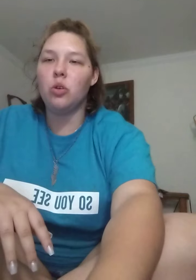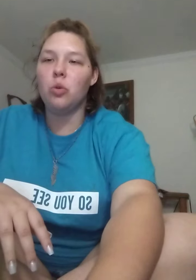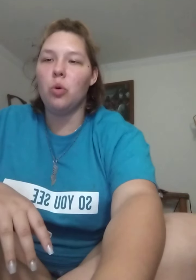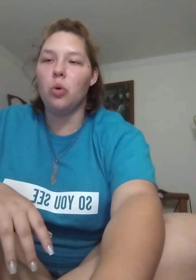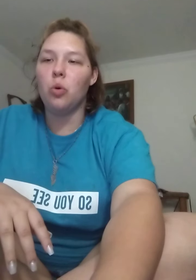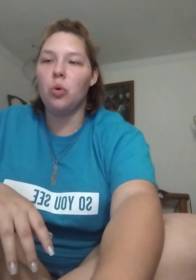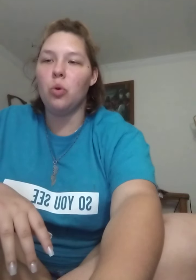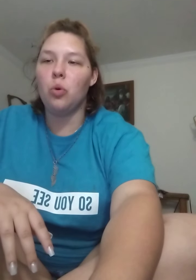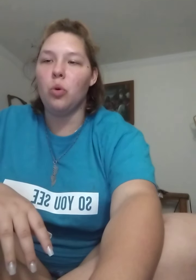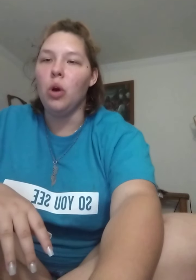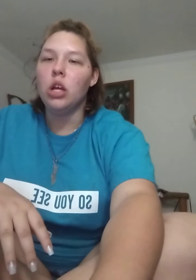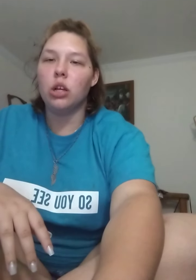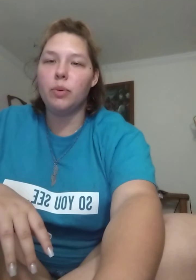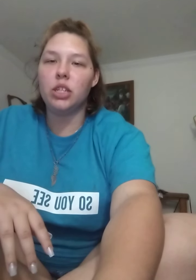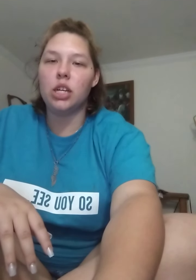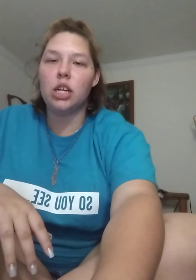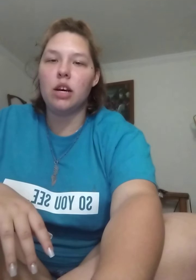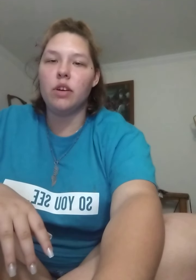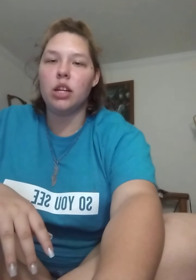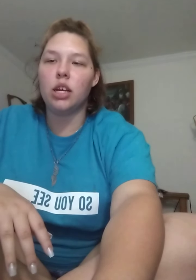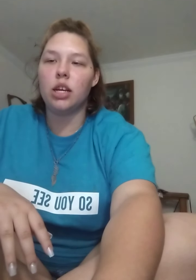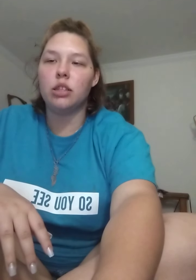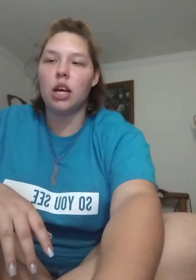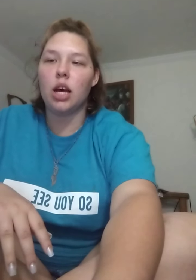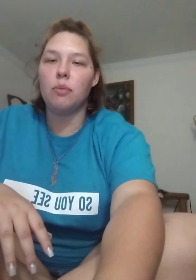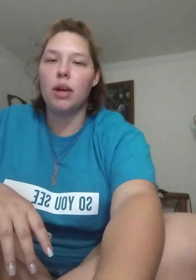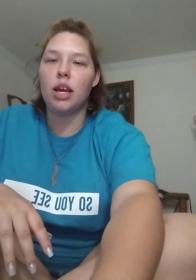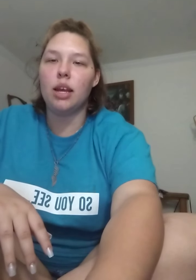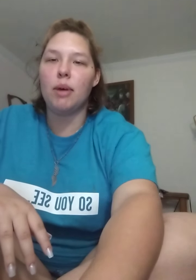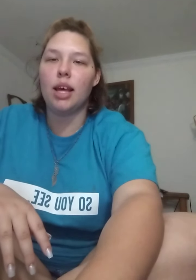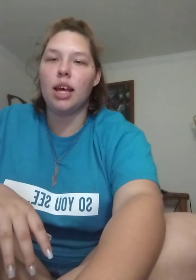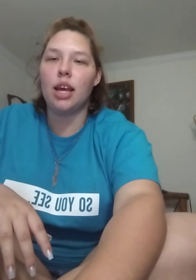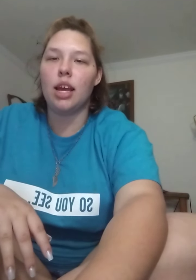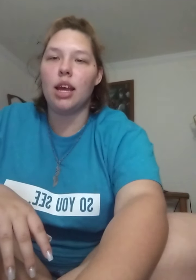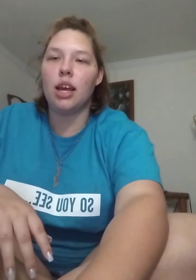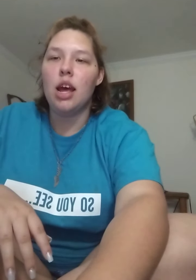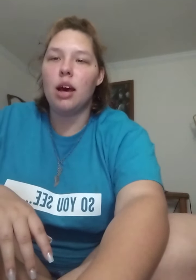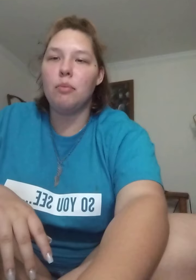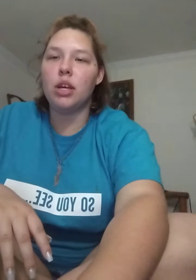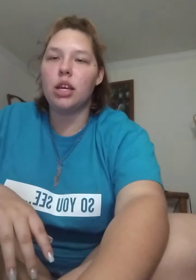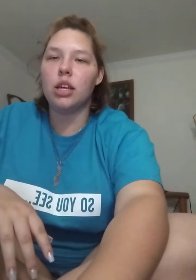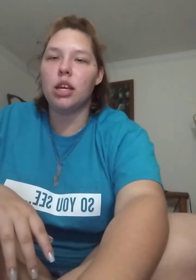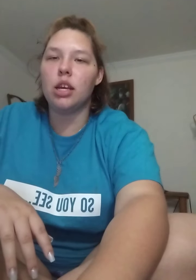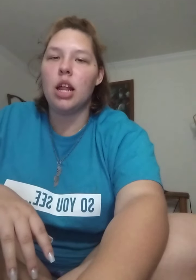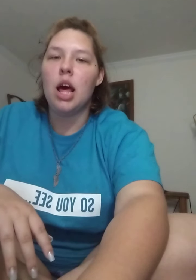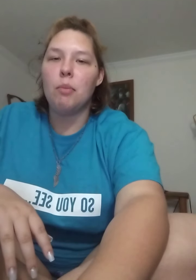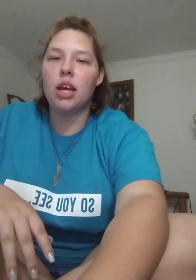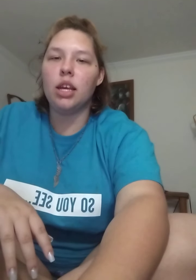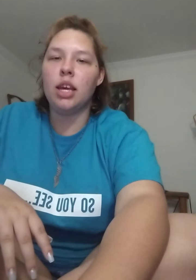you, so put your loving hand out, baby. I'm begging, begging